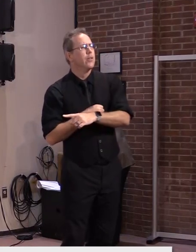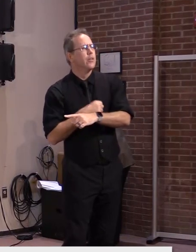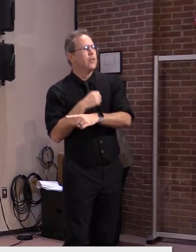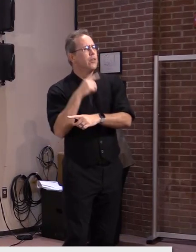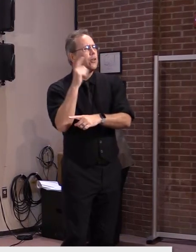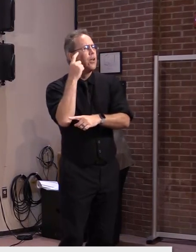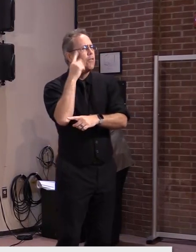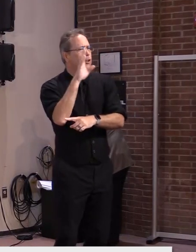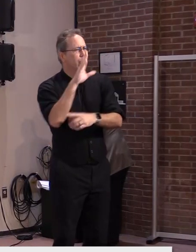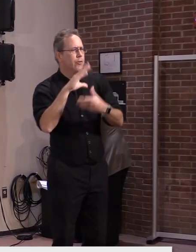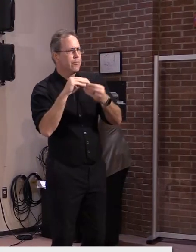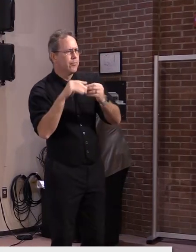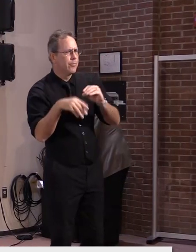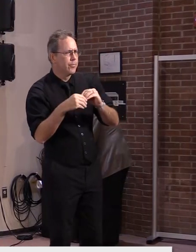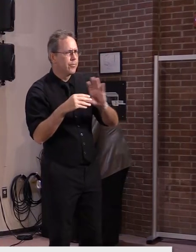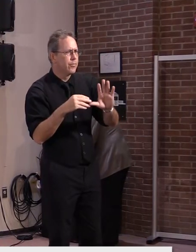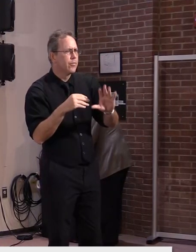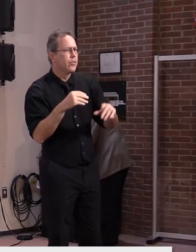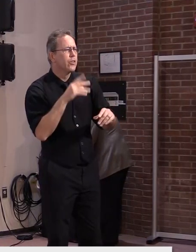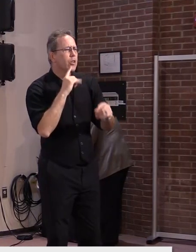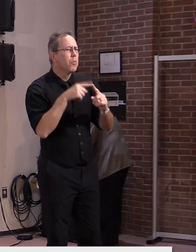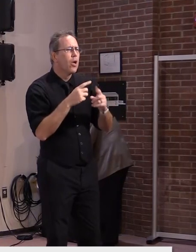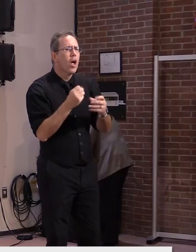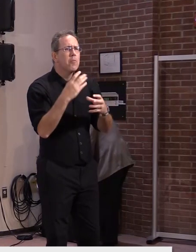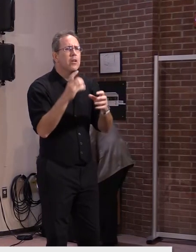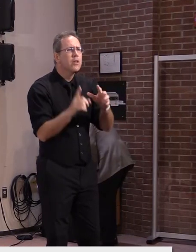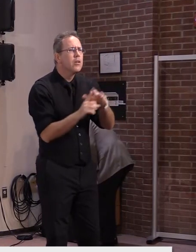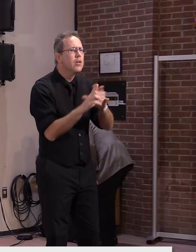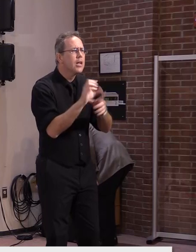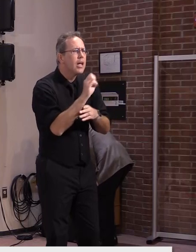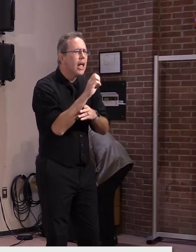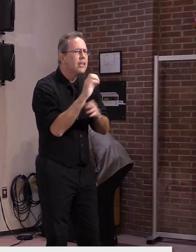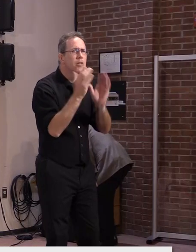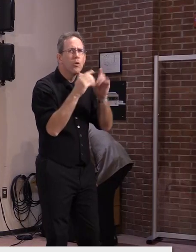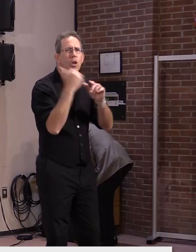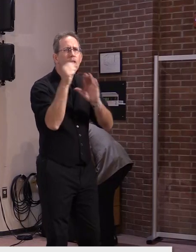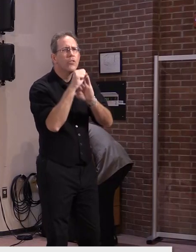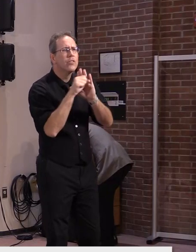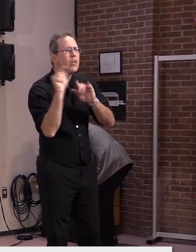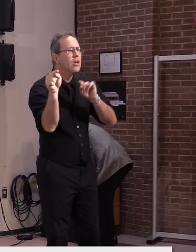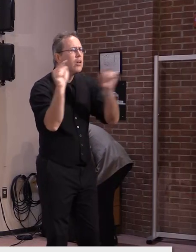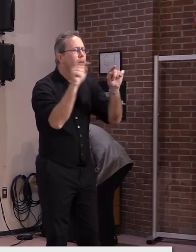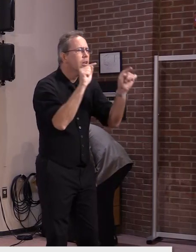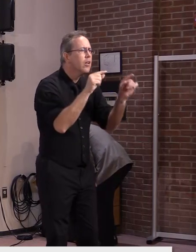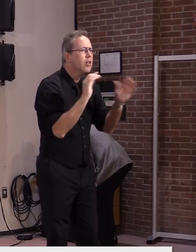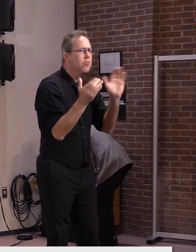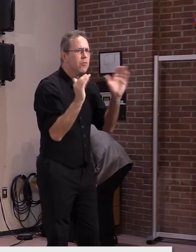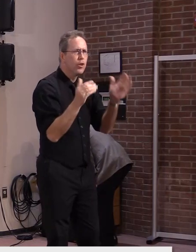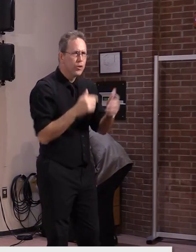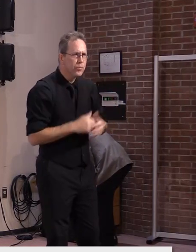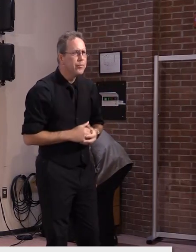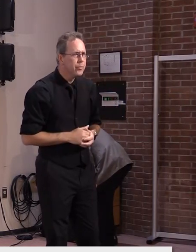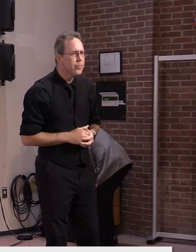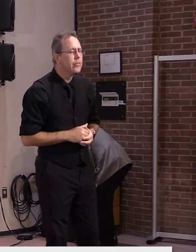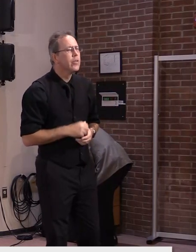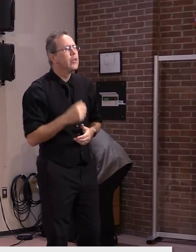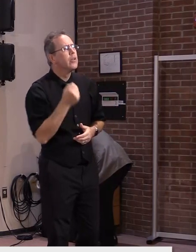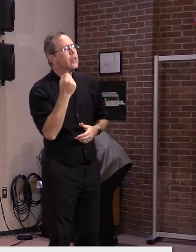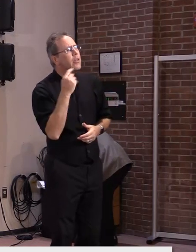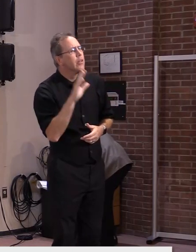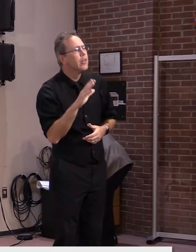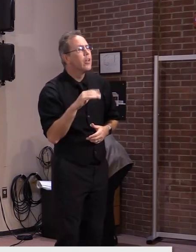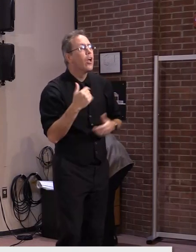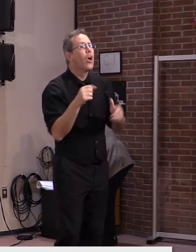number of cases that was asked earlier about the out-of-state cases, and what I see mostly is out-of-state New York and New